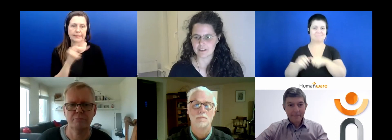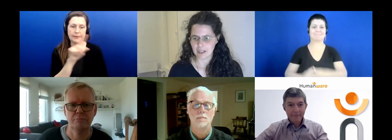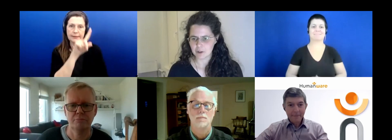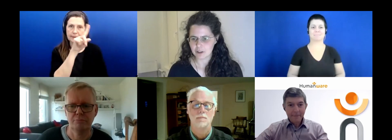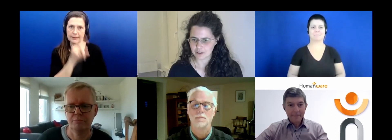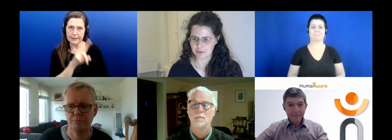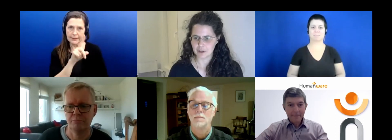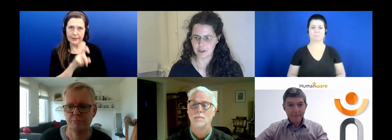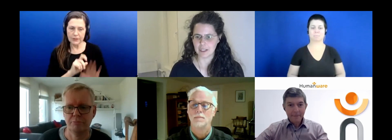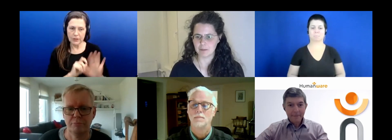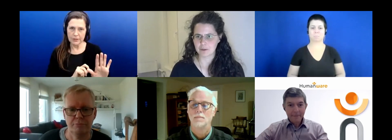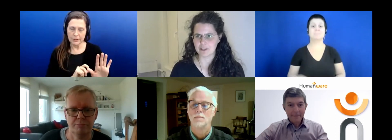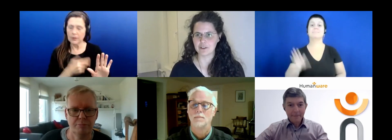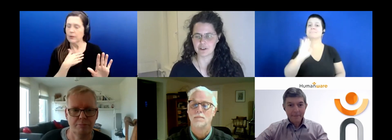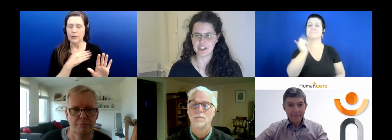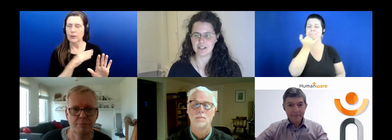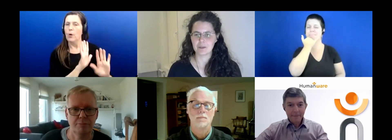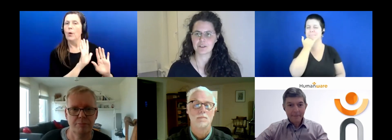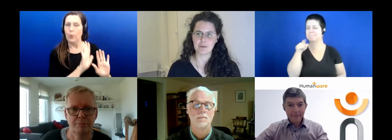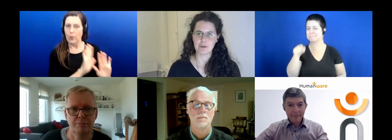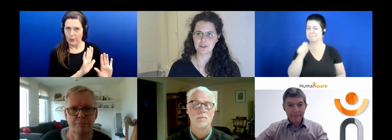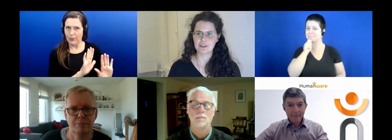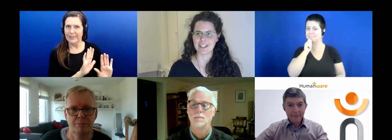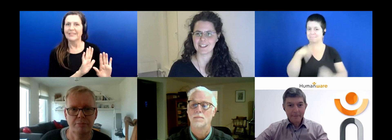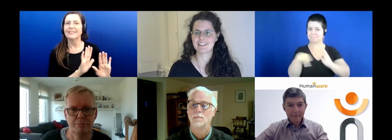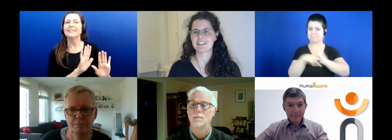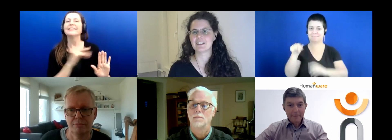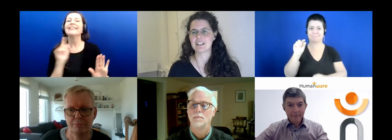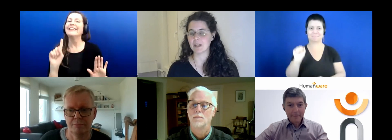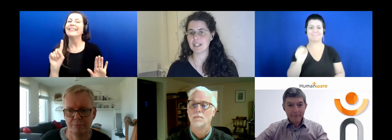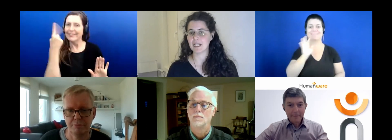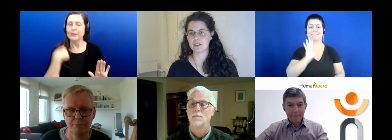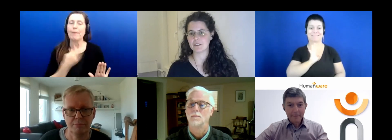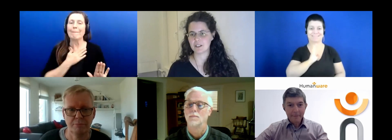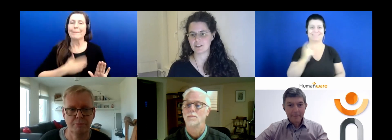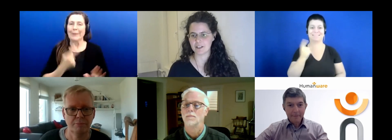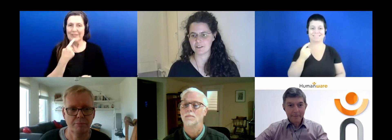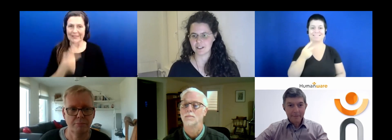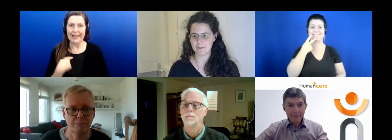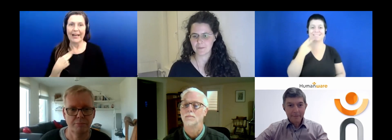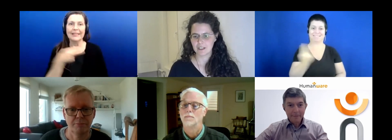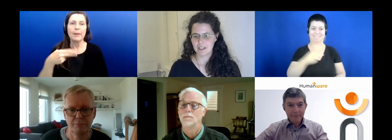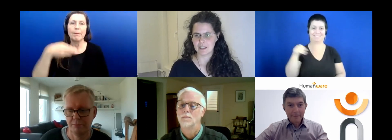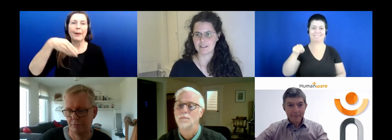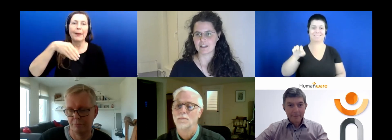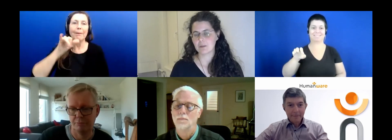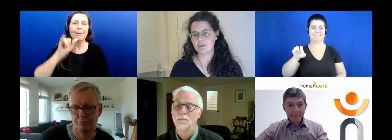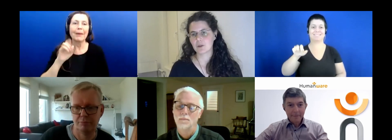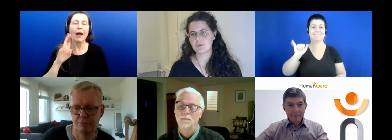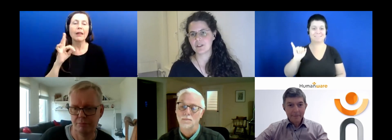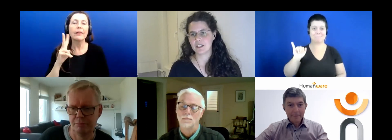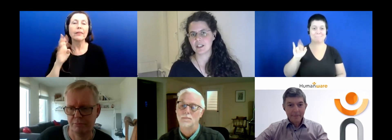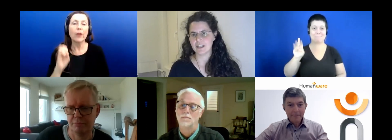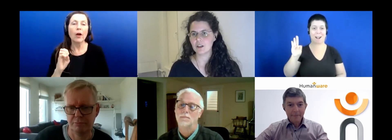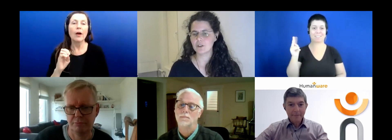Wait, I'm not going to start with the Q&A box question just yet, because I'm going to say that my name is Meerte Pleisier, and I am